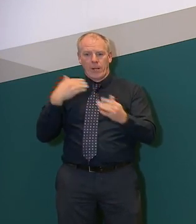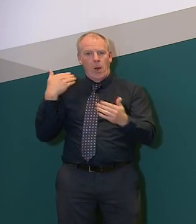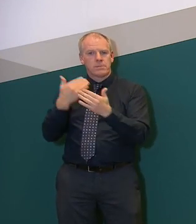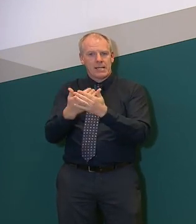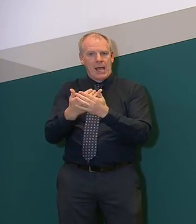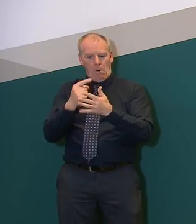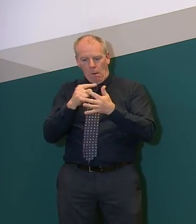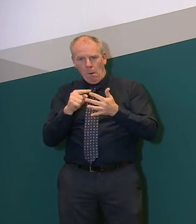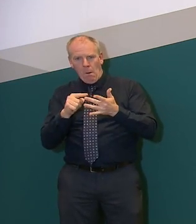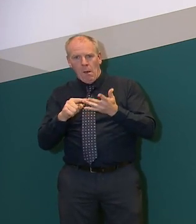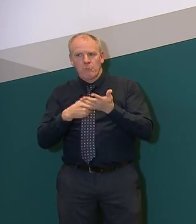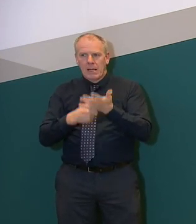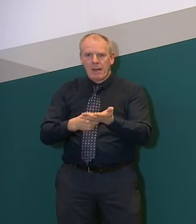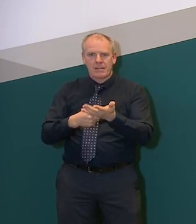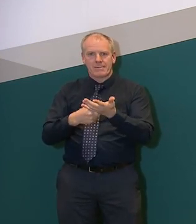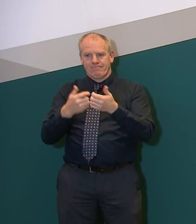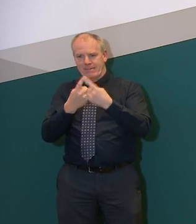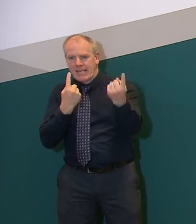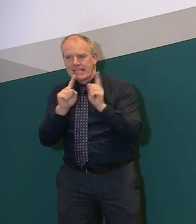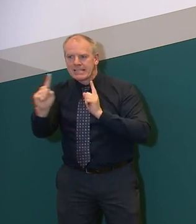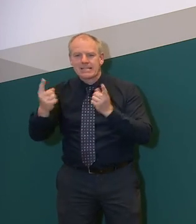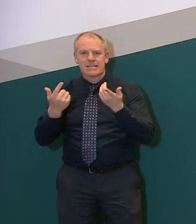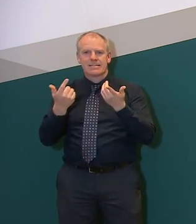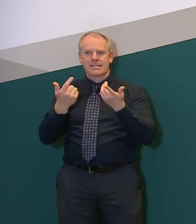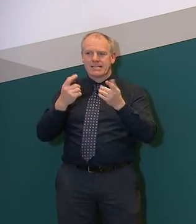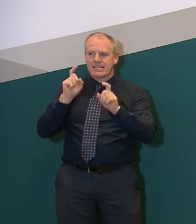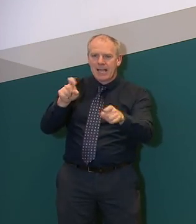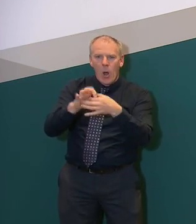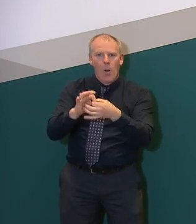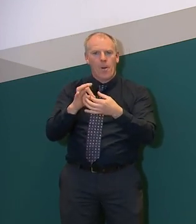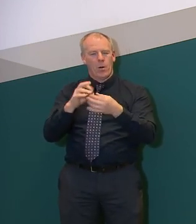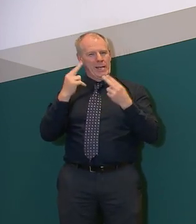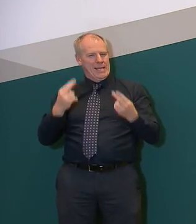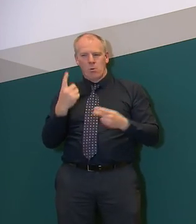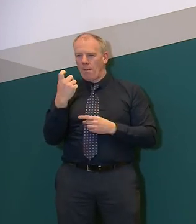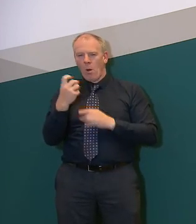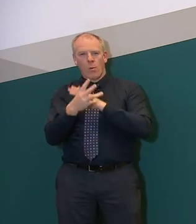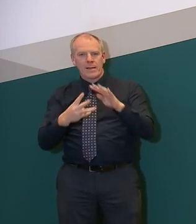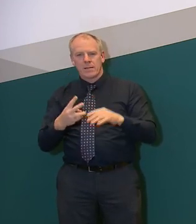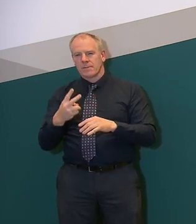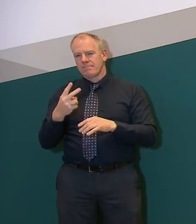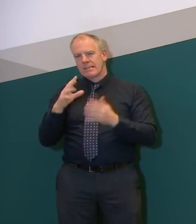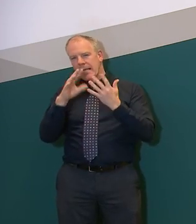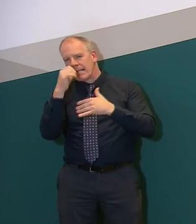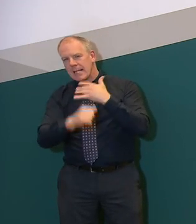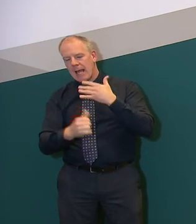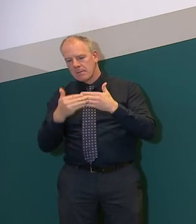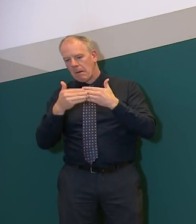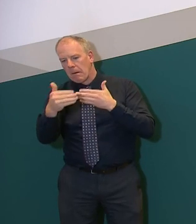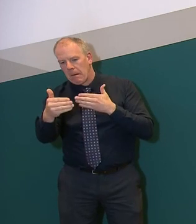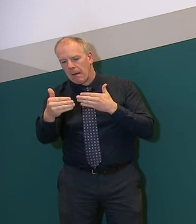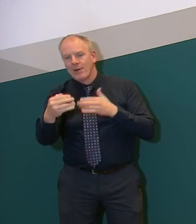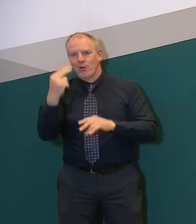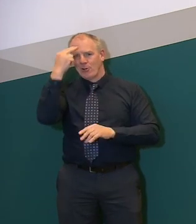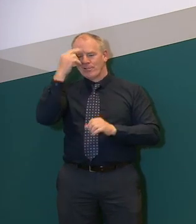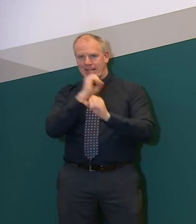the level of public compliance with them, but we need another week to 10 days to fully understand that those measures that people have taken,